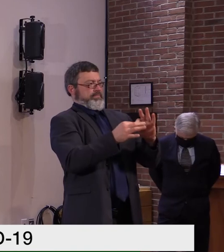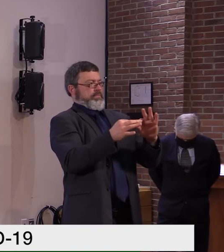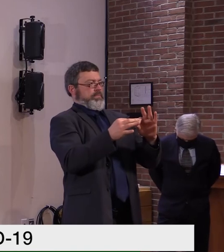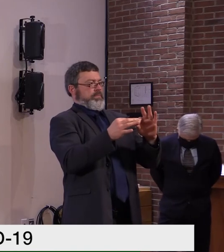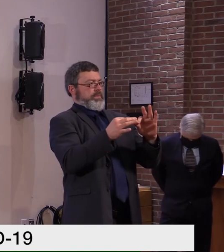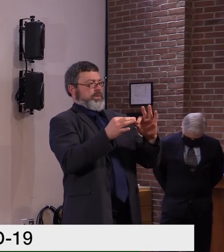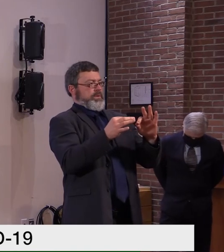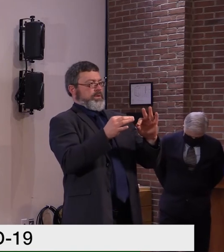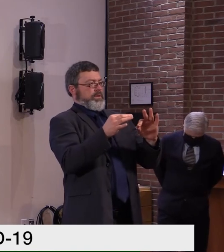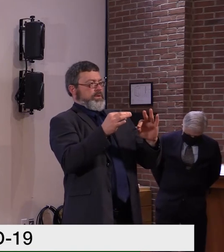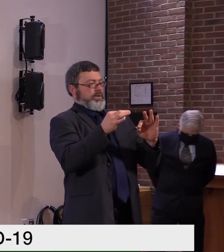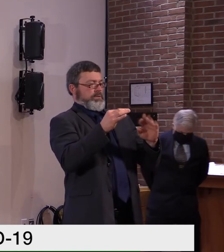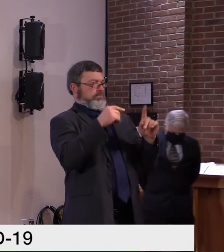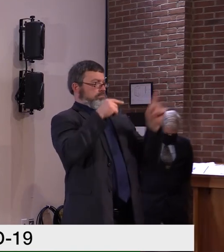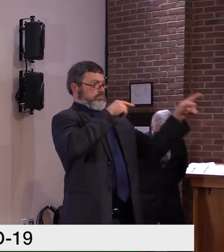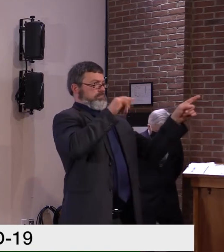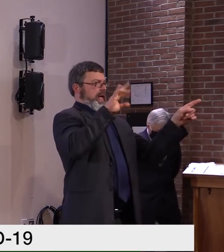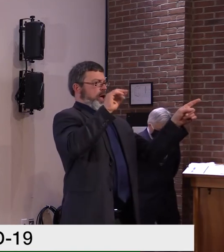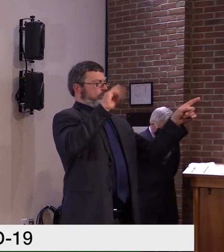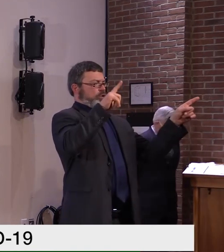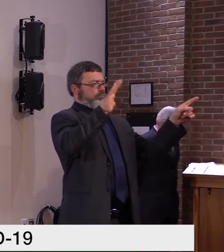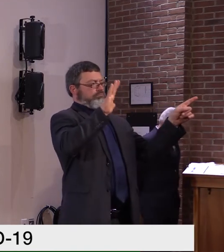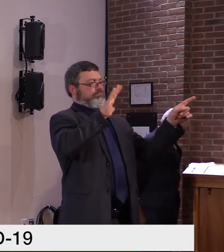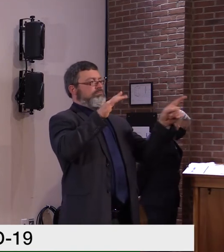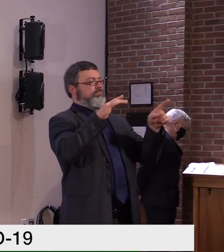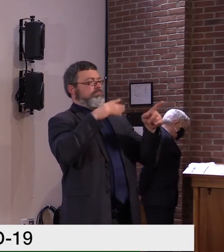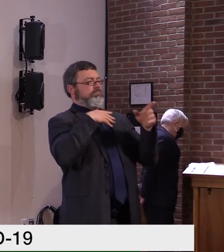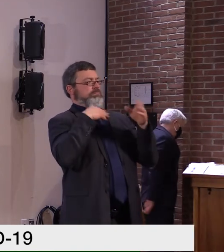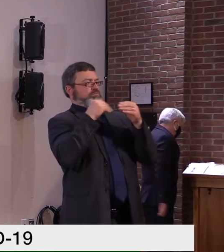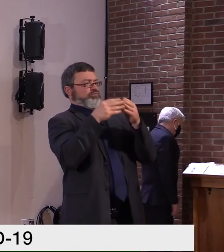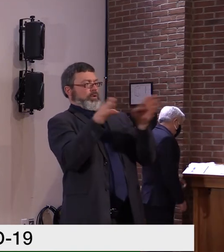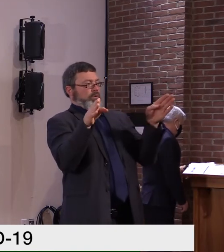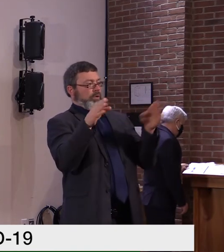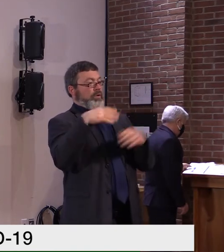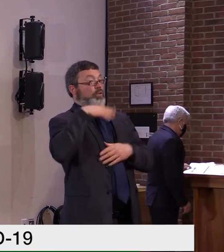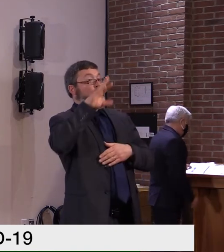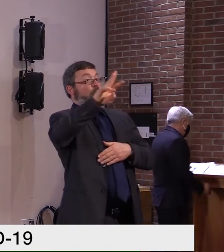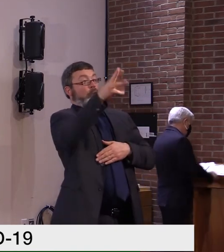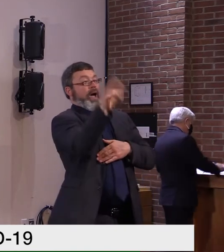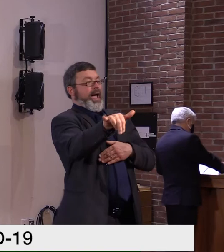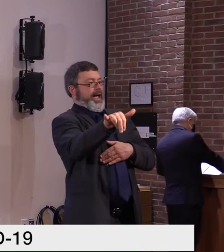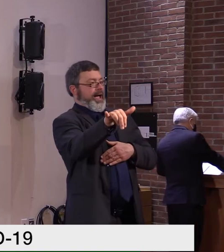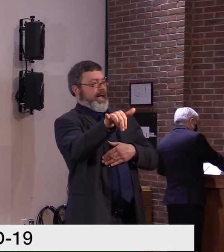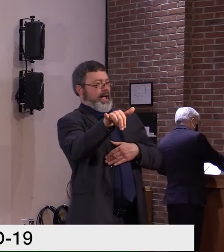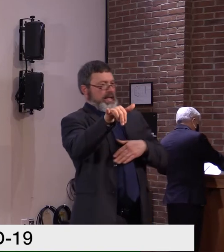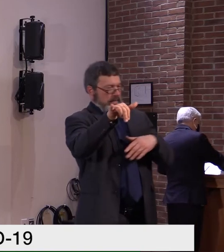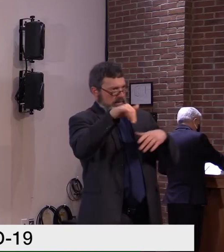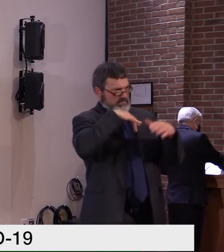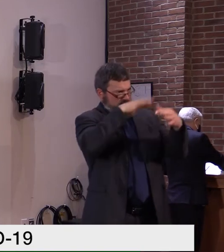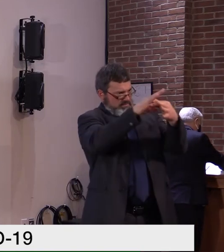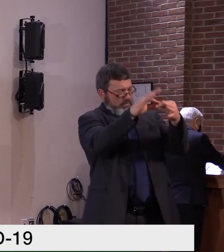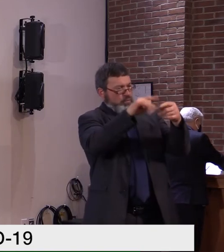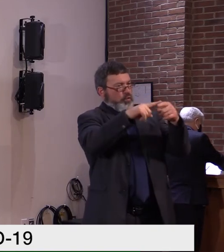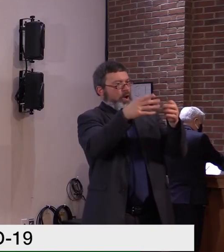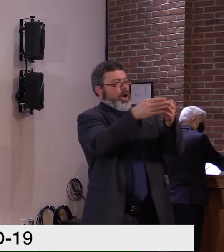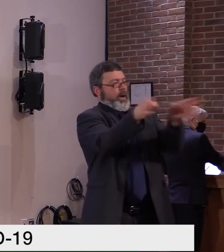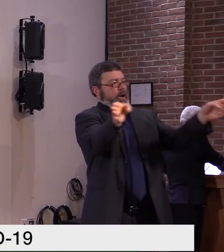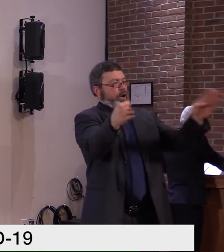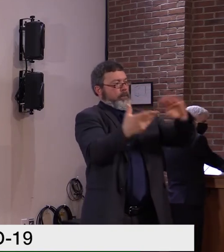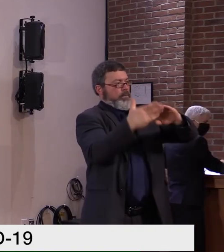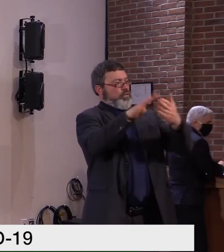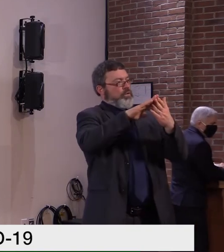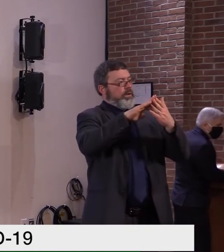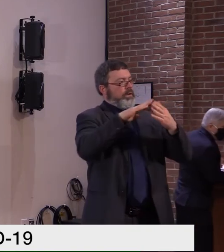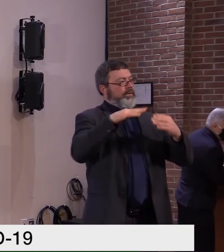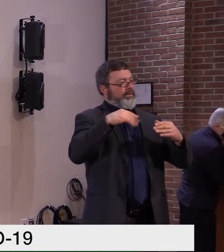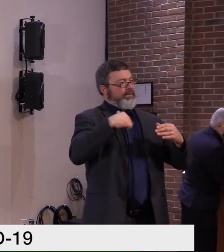Irisburg, about why and when we send out communications to the community at large. We feel very comfortable because we've